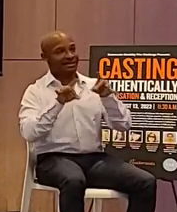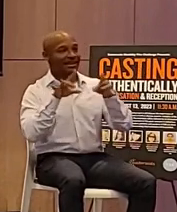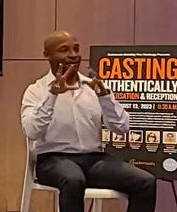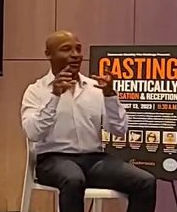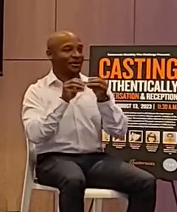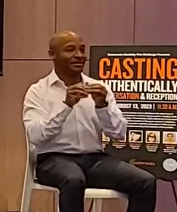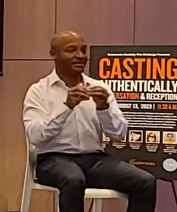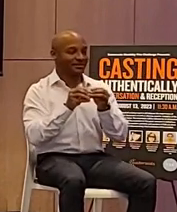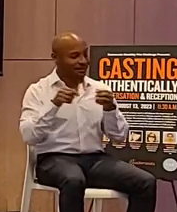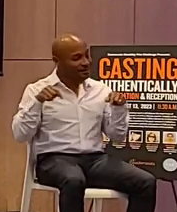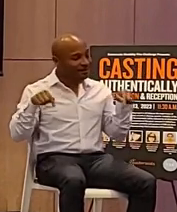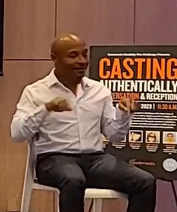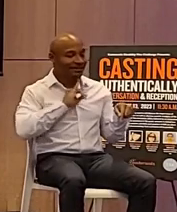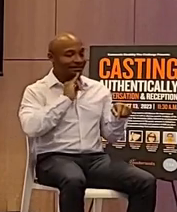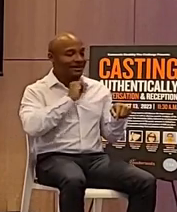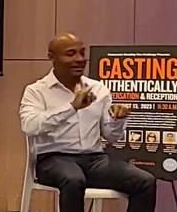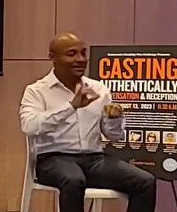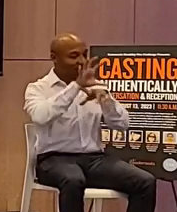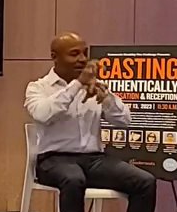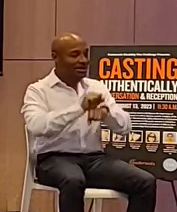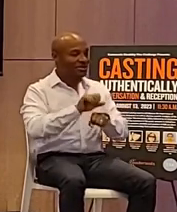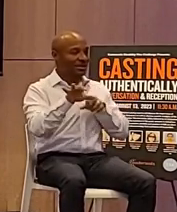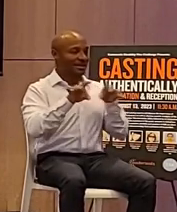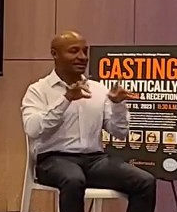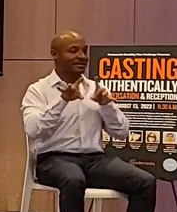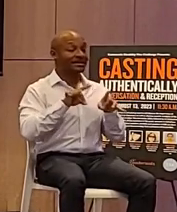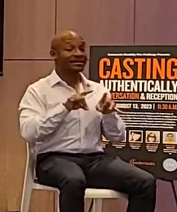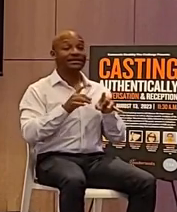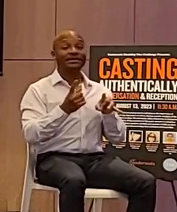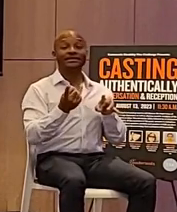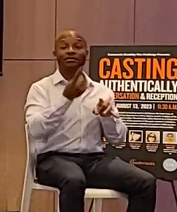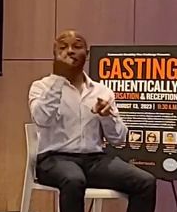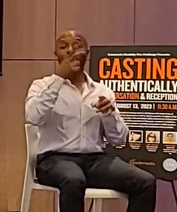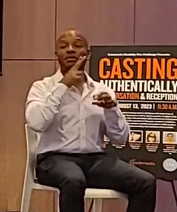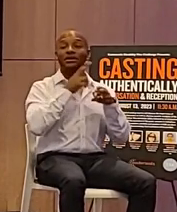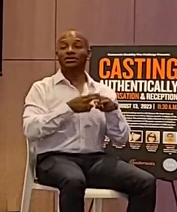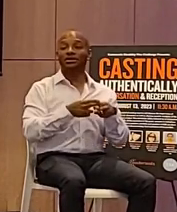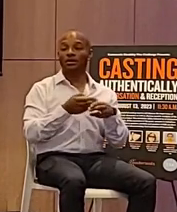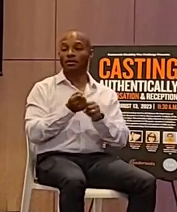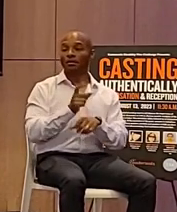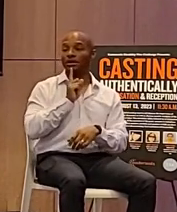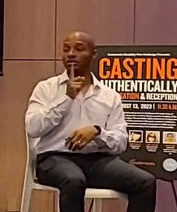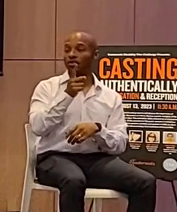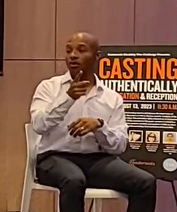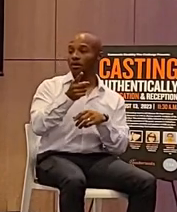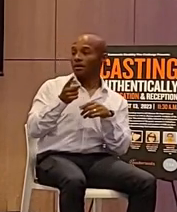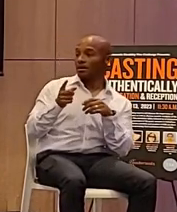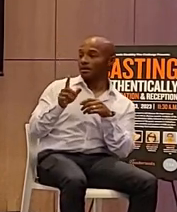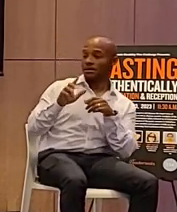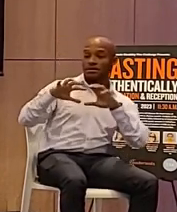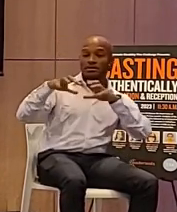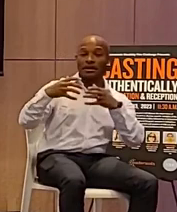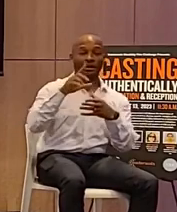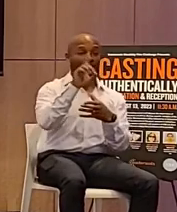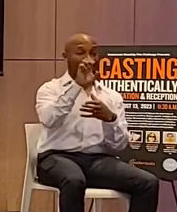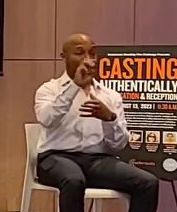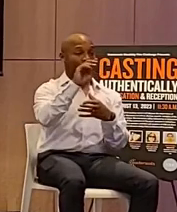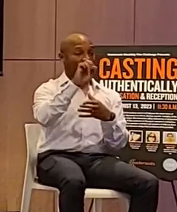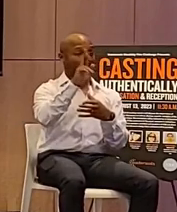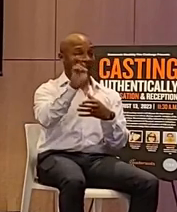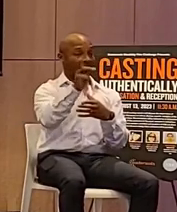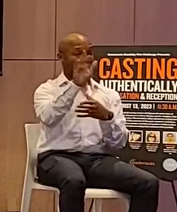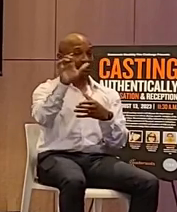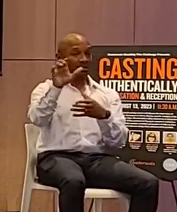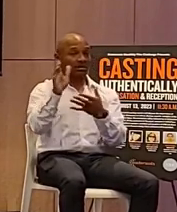is traditional casting. Someone mentioned about making sure that the demographic was covered. I think, Mark, you had said that we see the